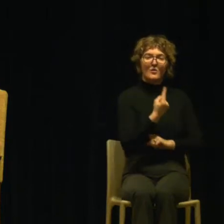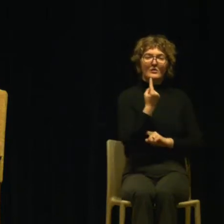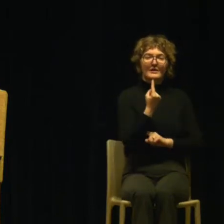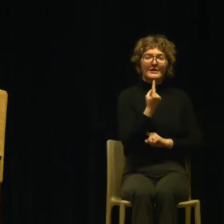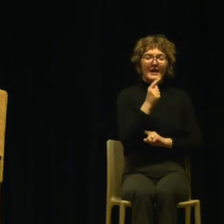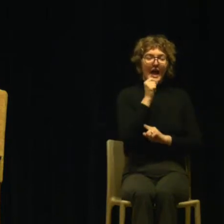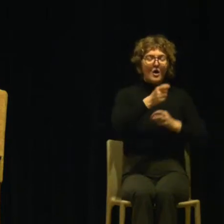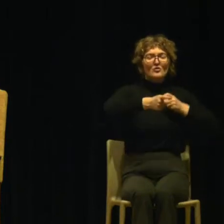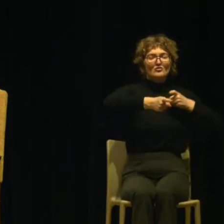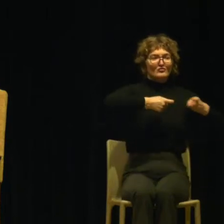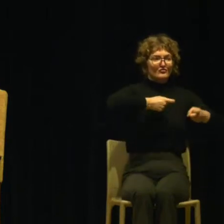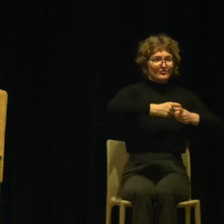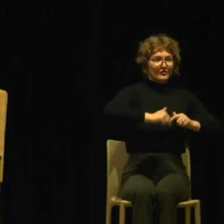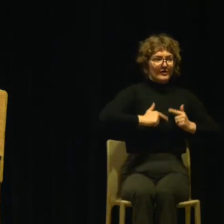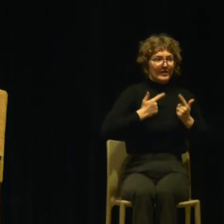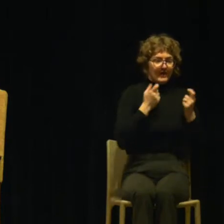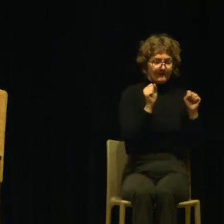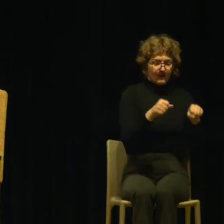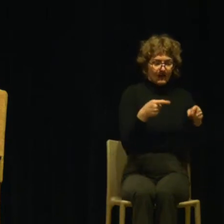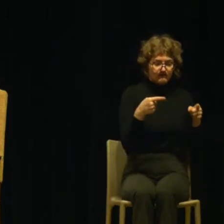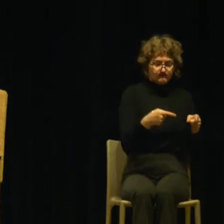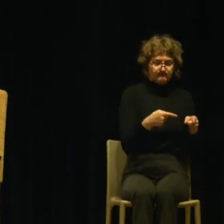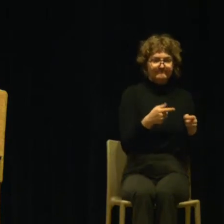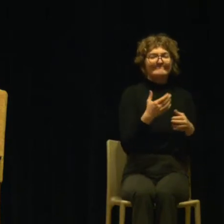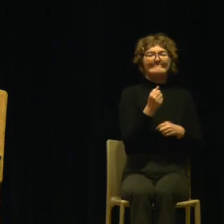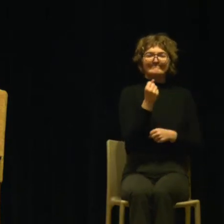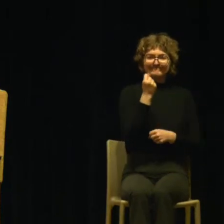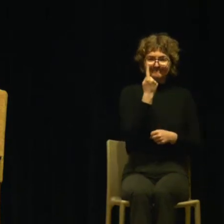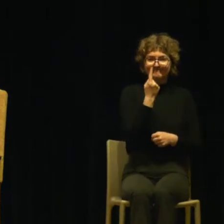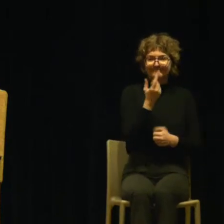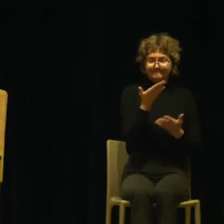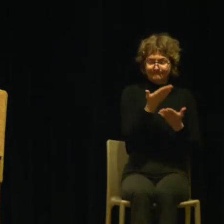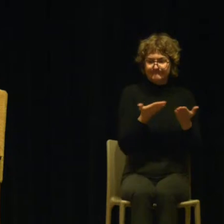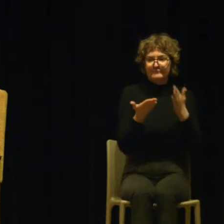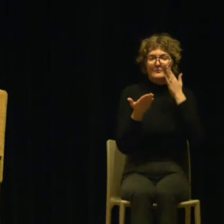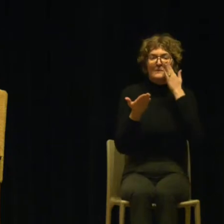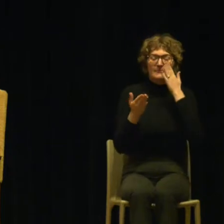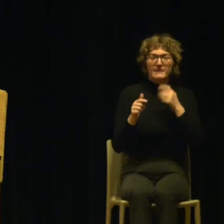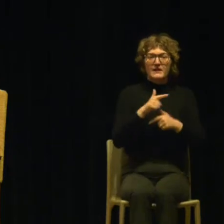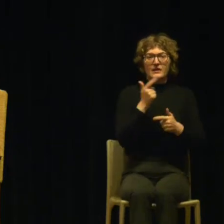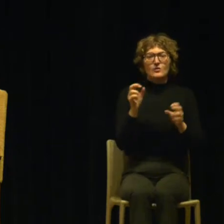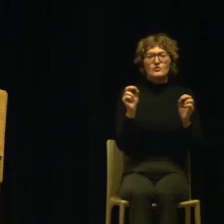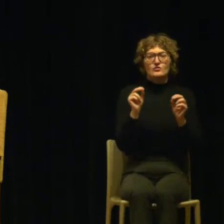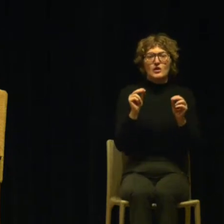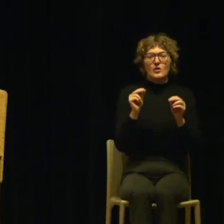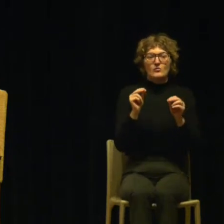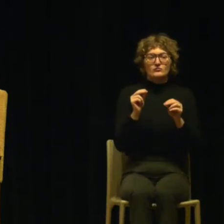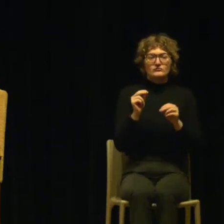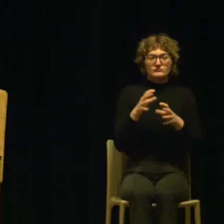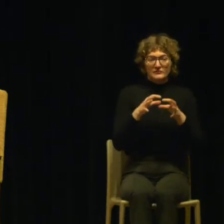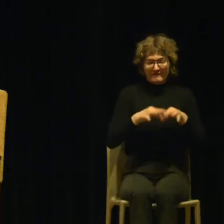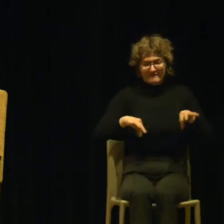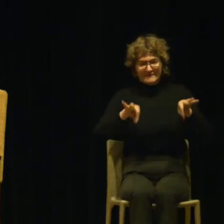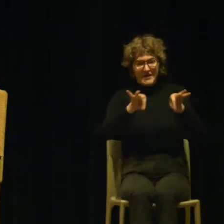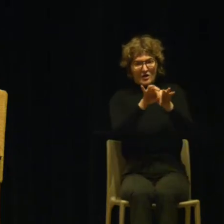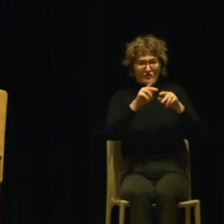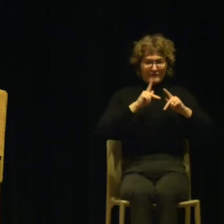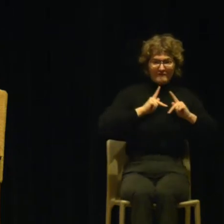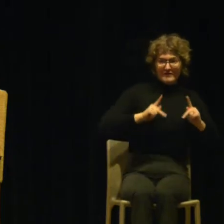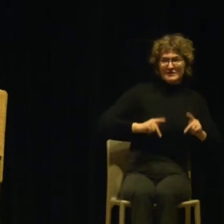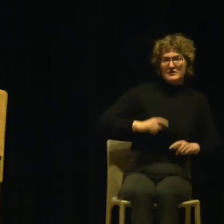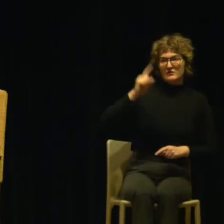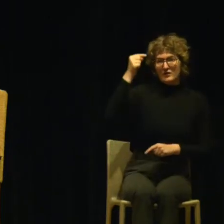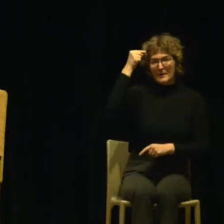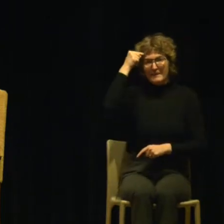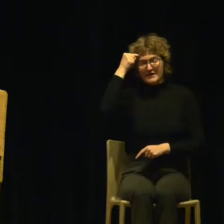how to control the things that you can. And understand this, that there is no value, either physically or